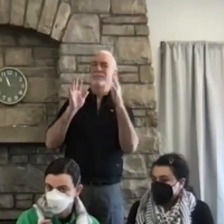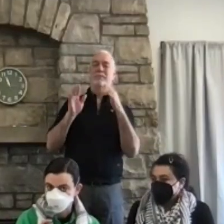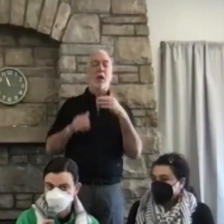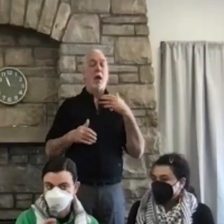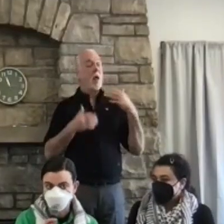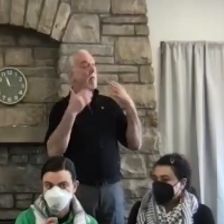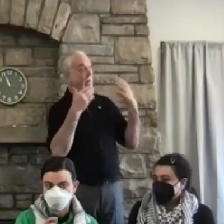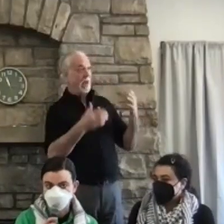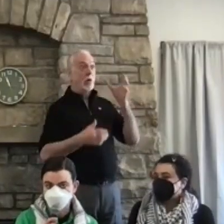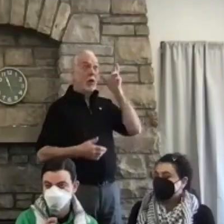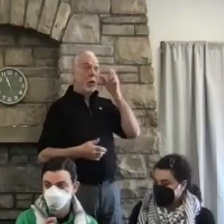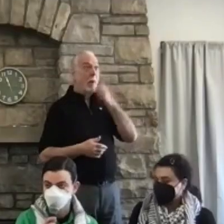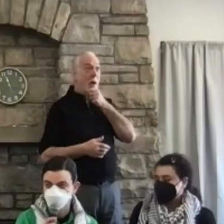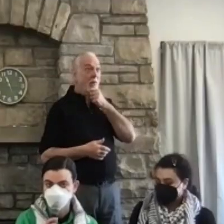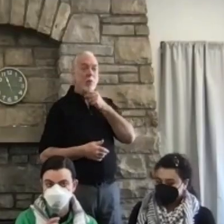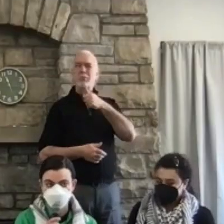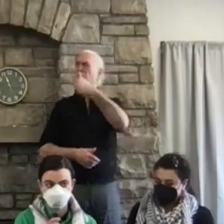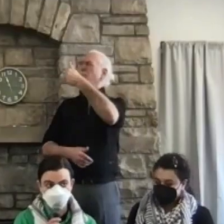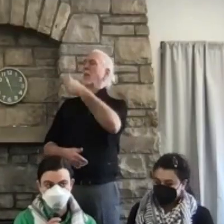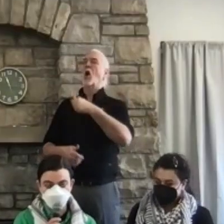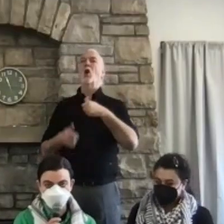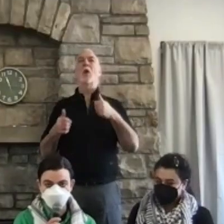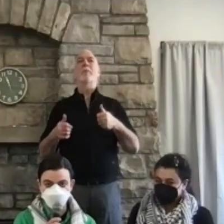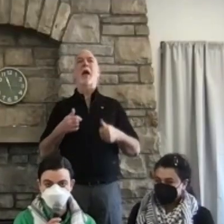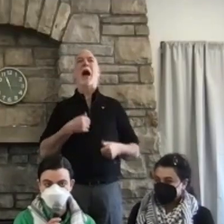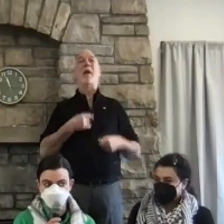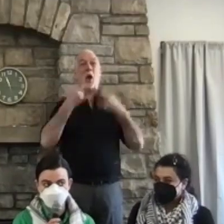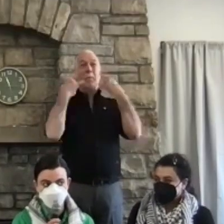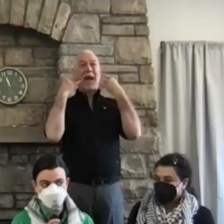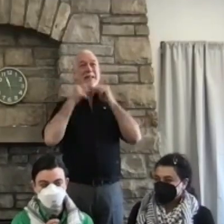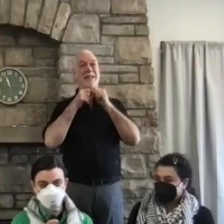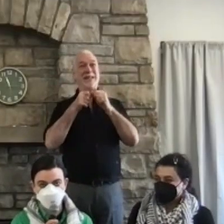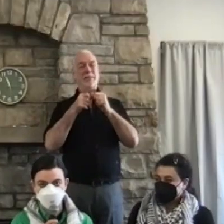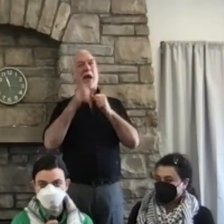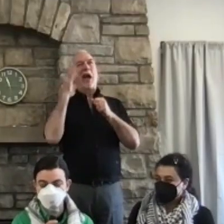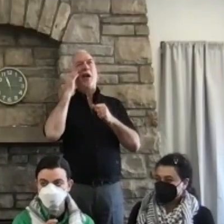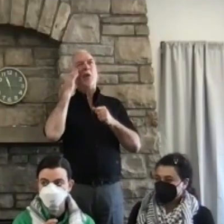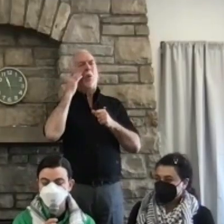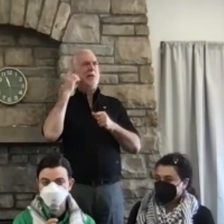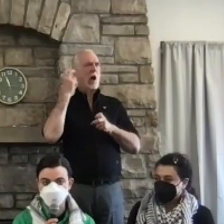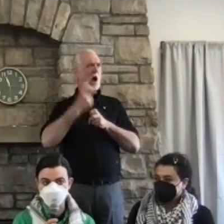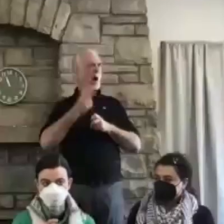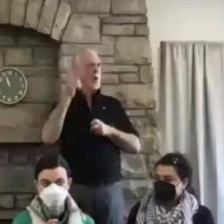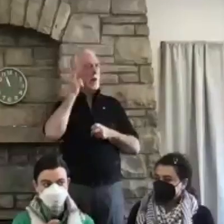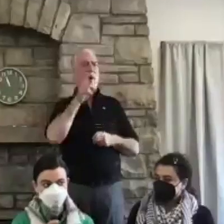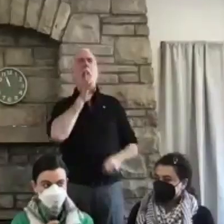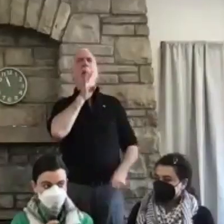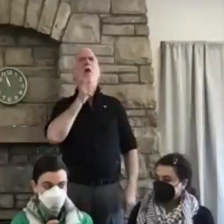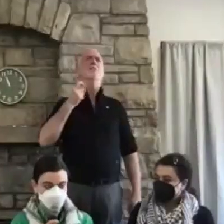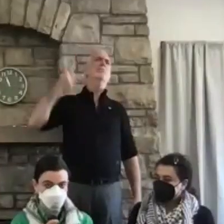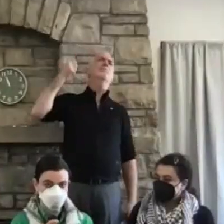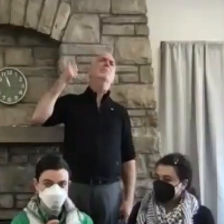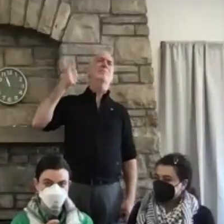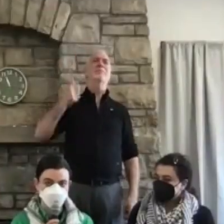Thank you. Is my mic working? Yes. Okay, great. I am going to keep my mask on, which I know reduces sound quality, so I will try to project as